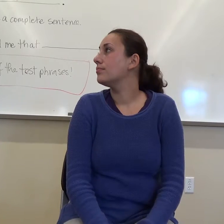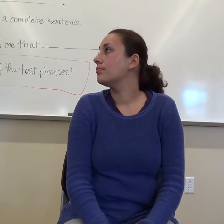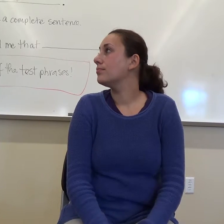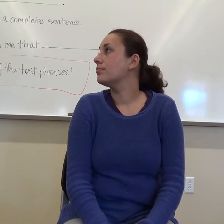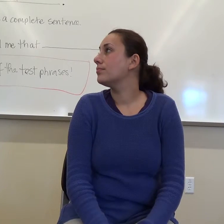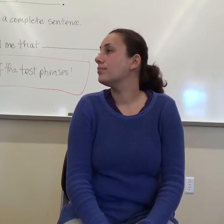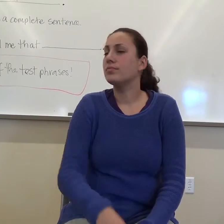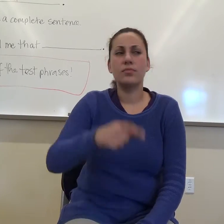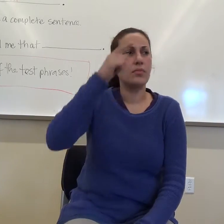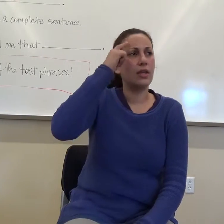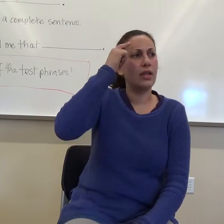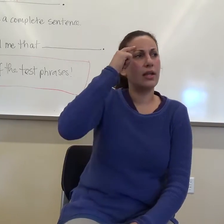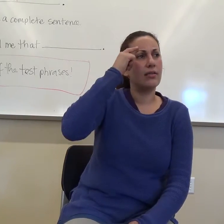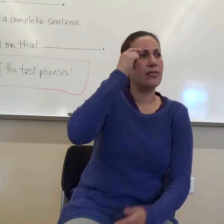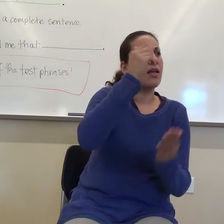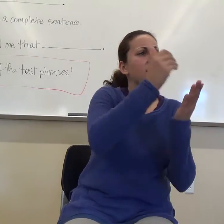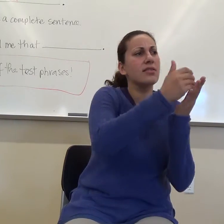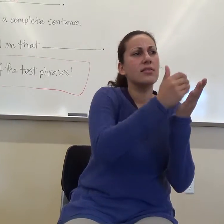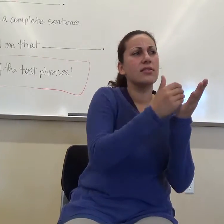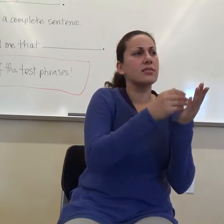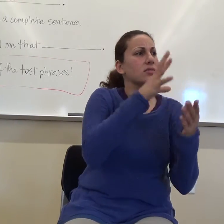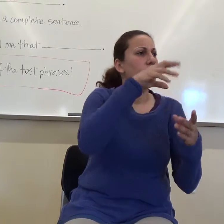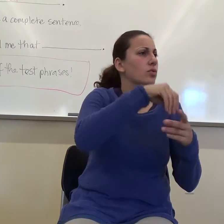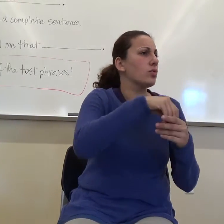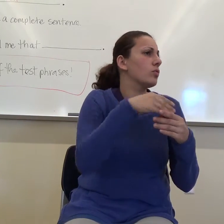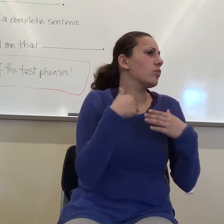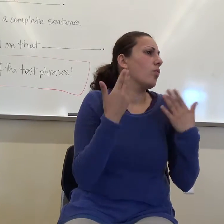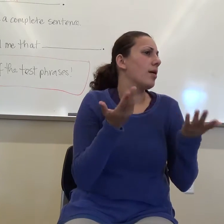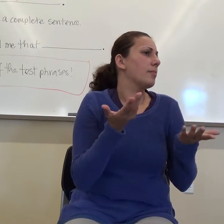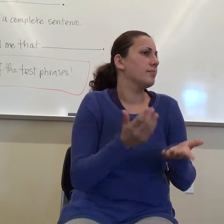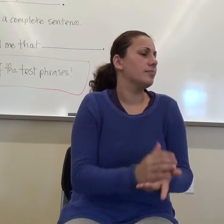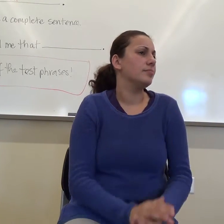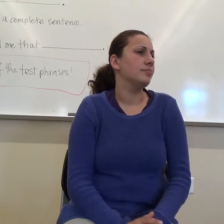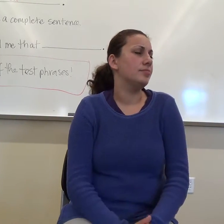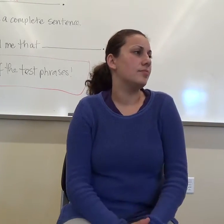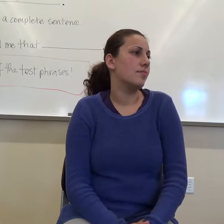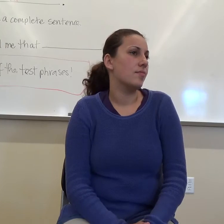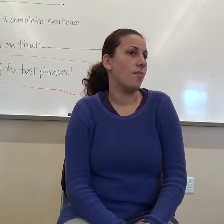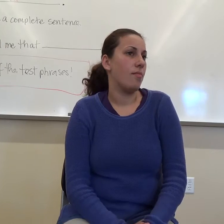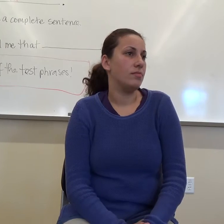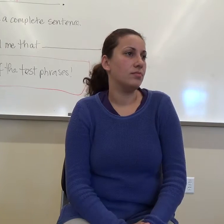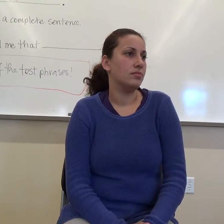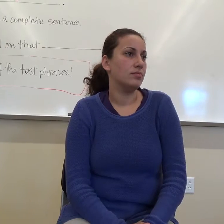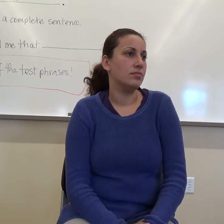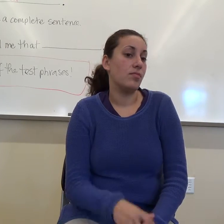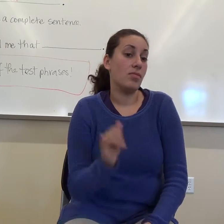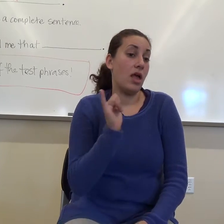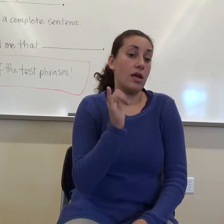what is this a list of? Things